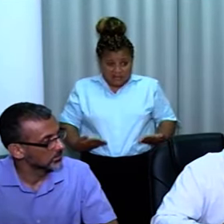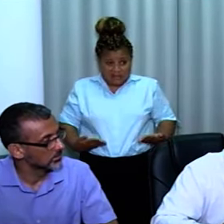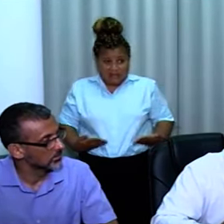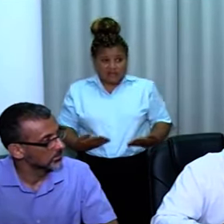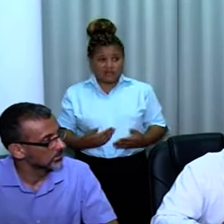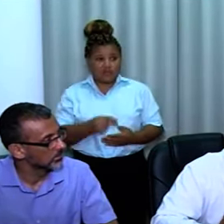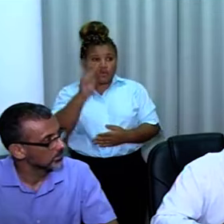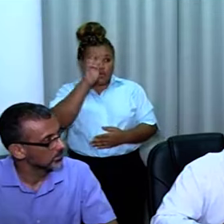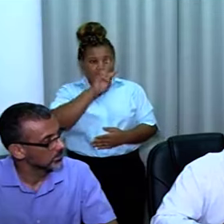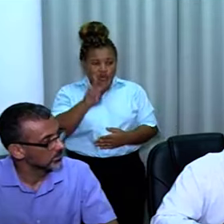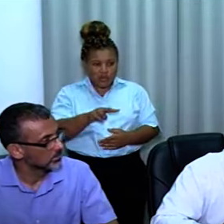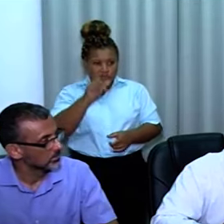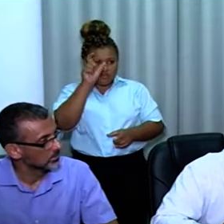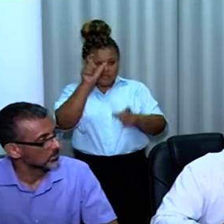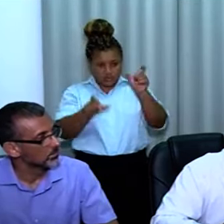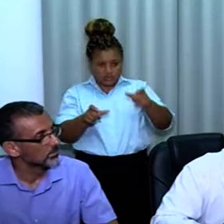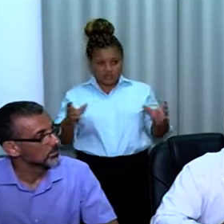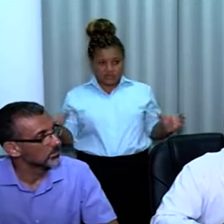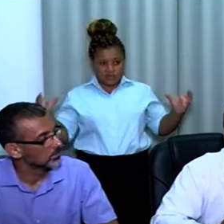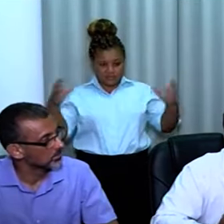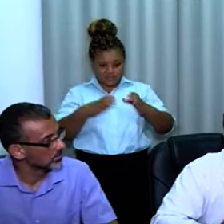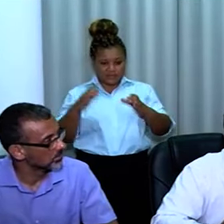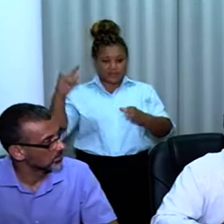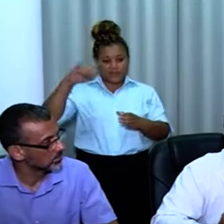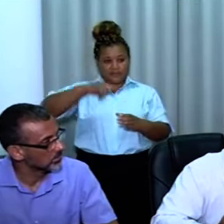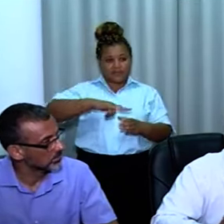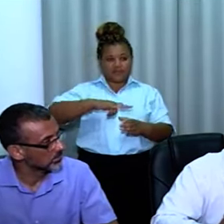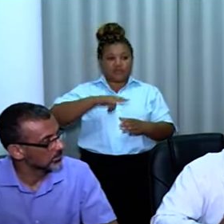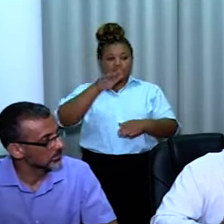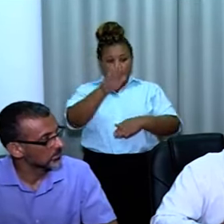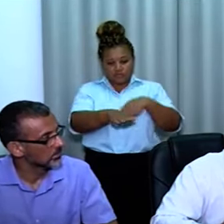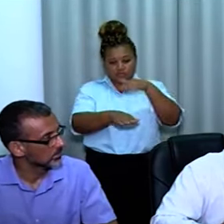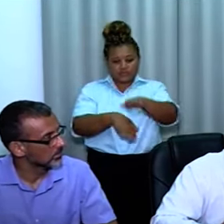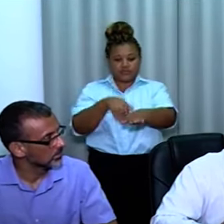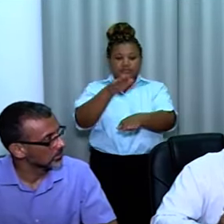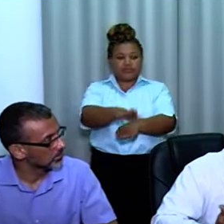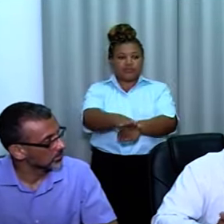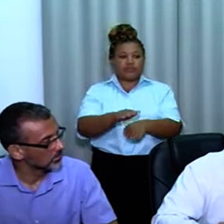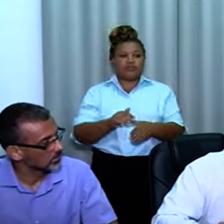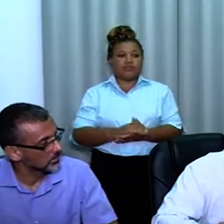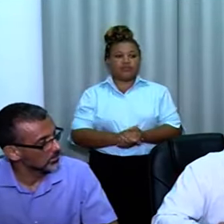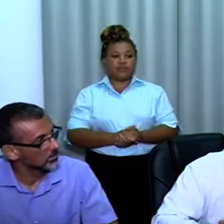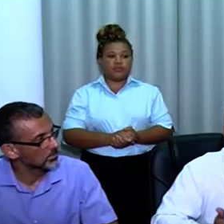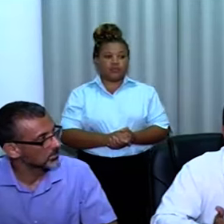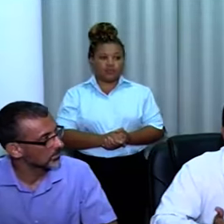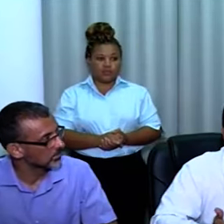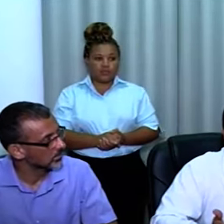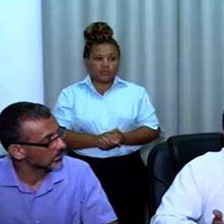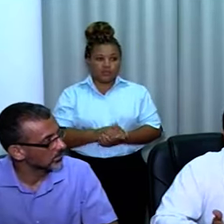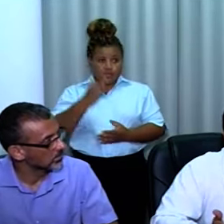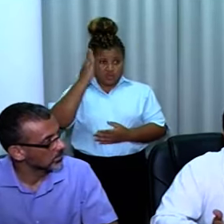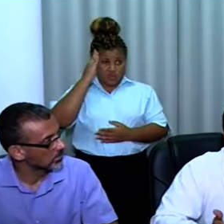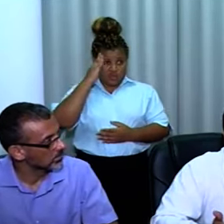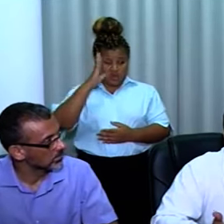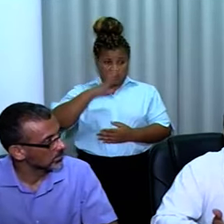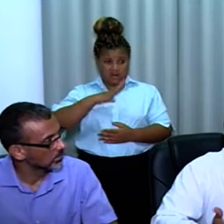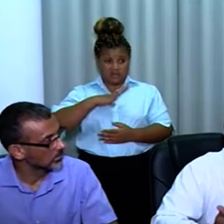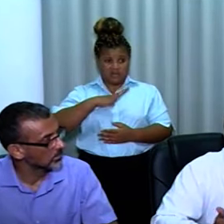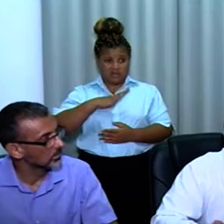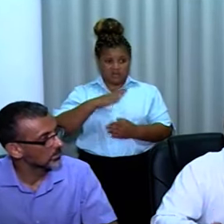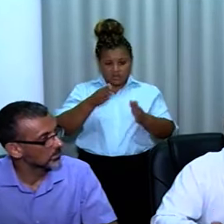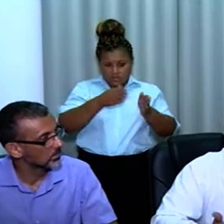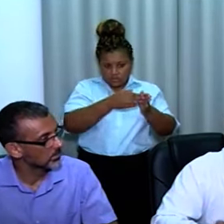monitoring. This will continue because throughout the incubation period, these individuals, some of them